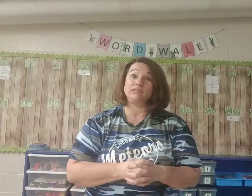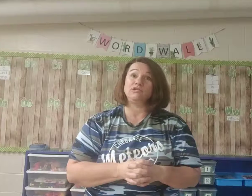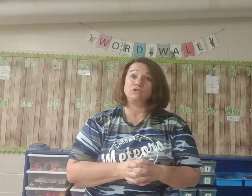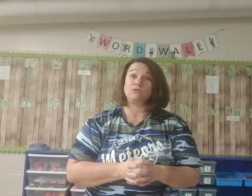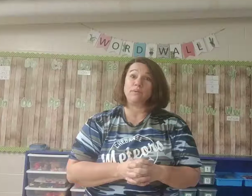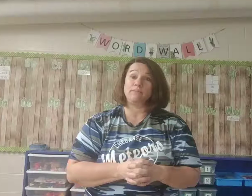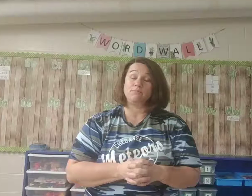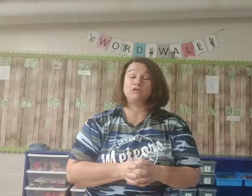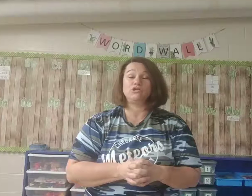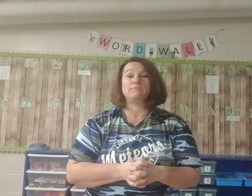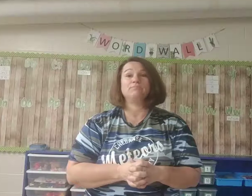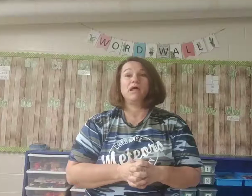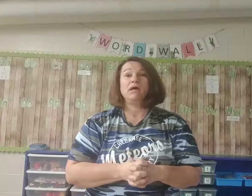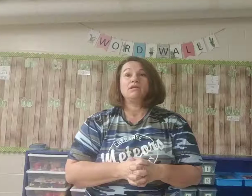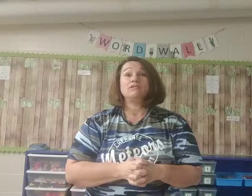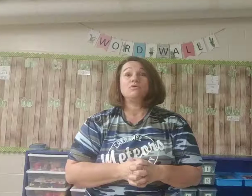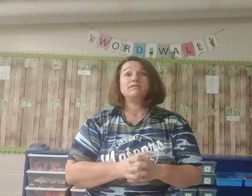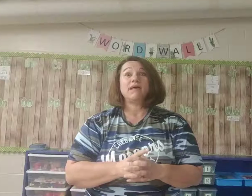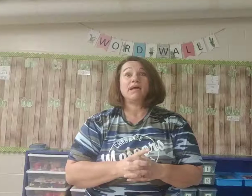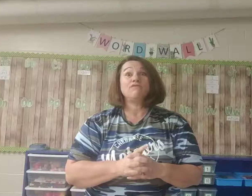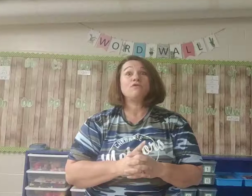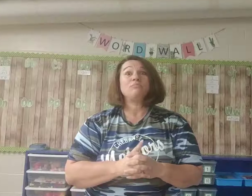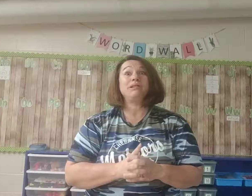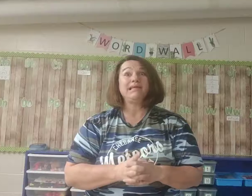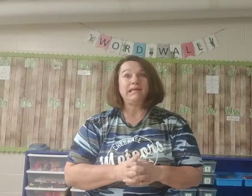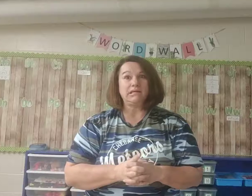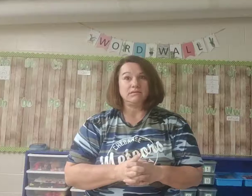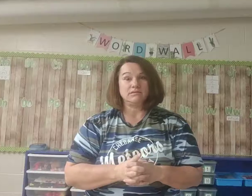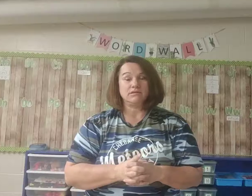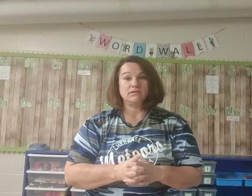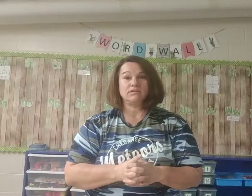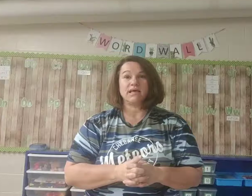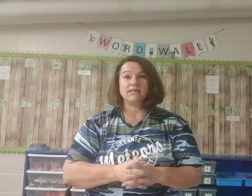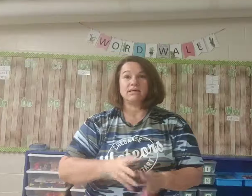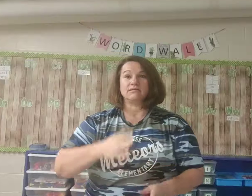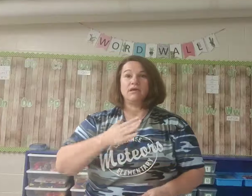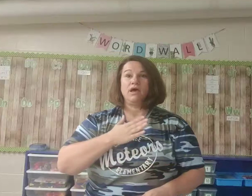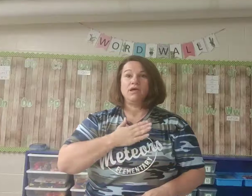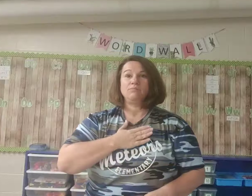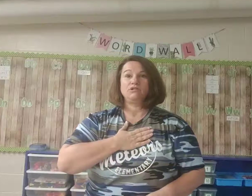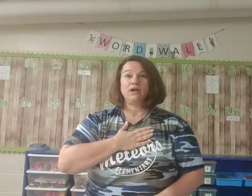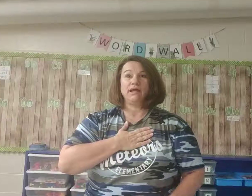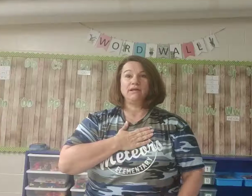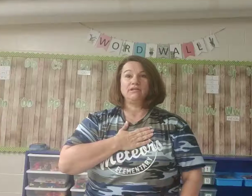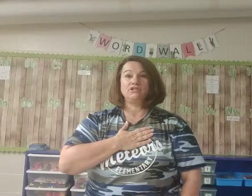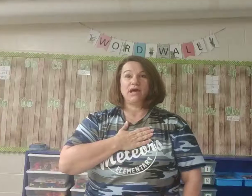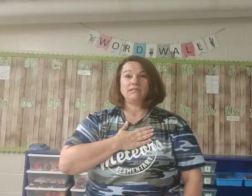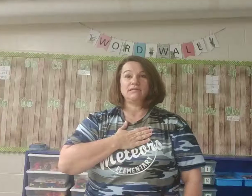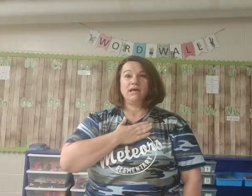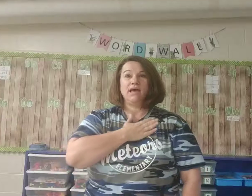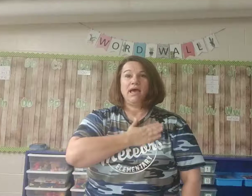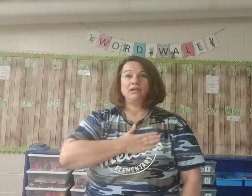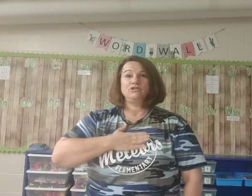too, shouldn't we? We should. So the sign for please looks like this. You put your hand on your chest and you